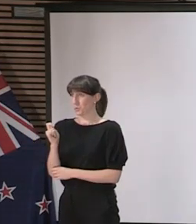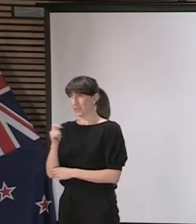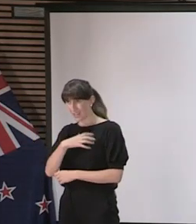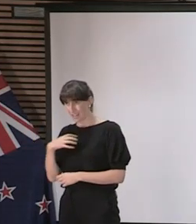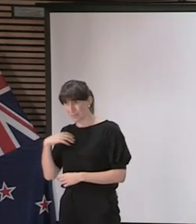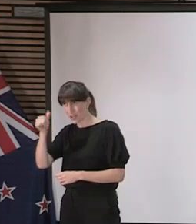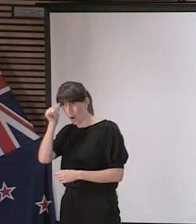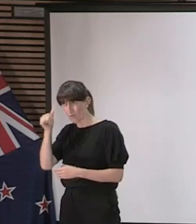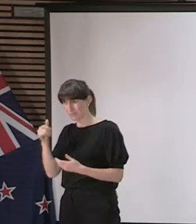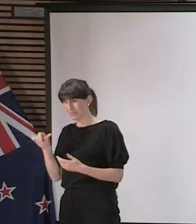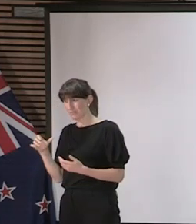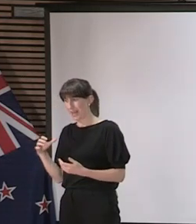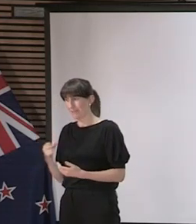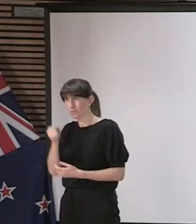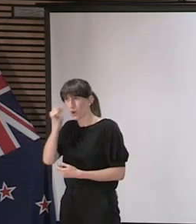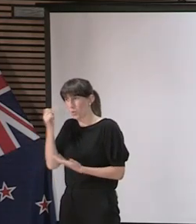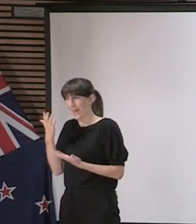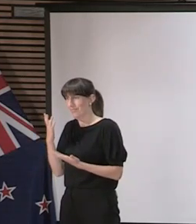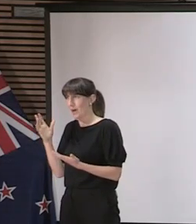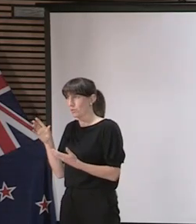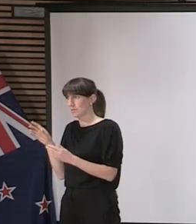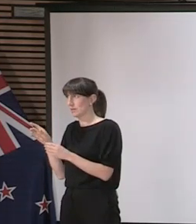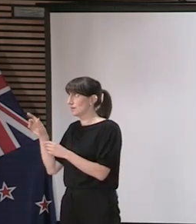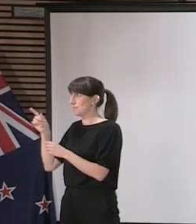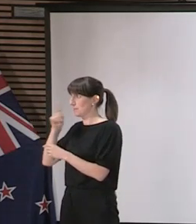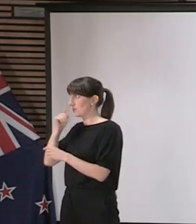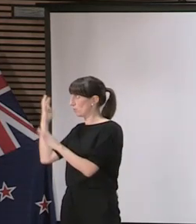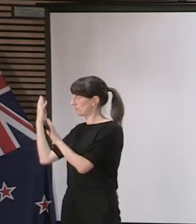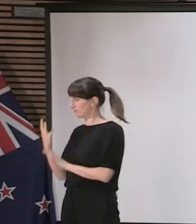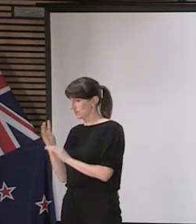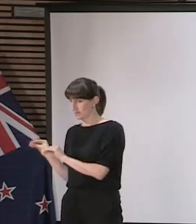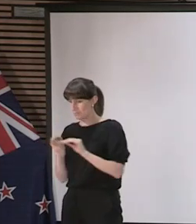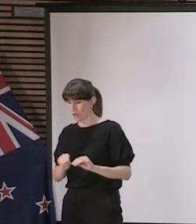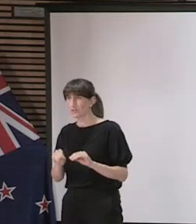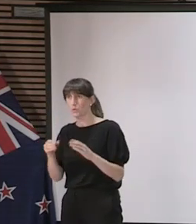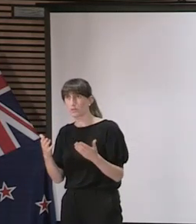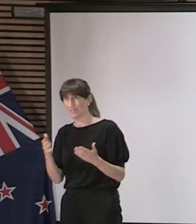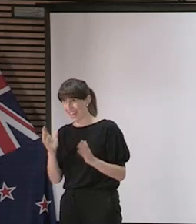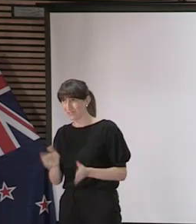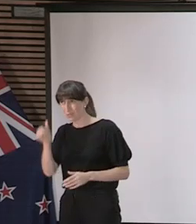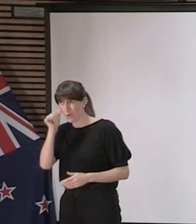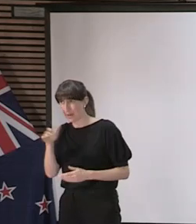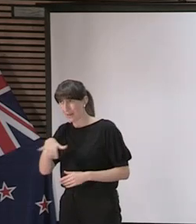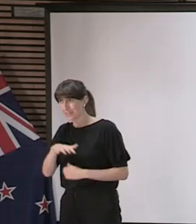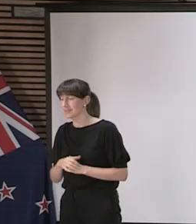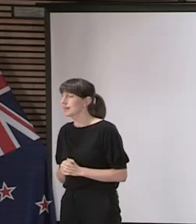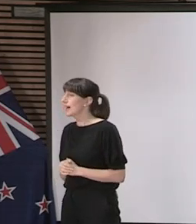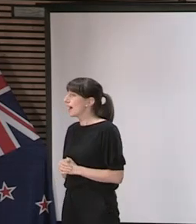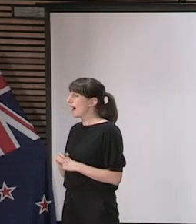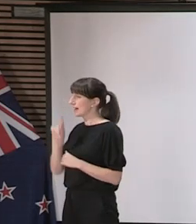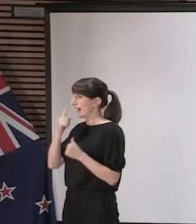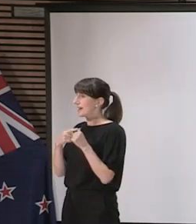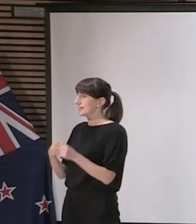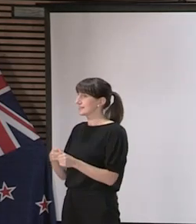going to put those people. Look, like I said, I'm not in a position to release those details now. A lot of that work is still being done. A lot of